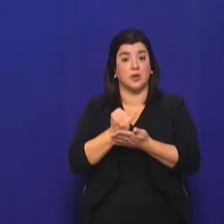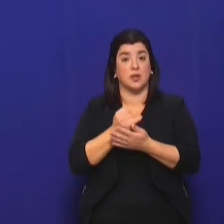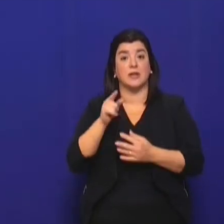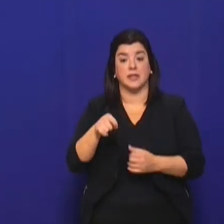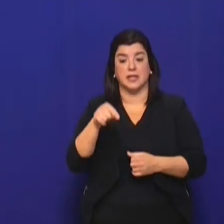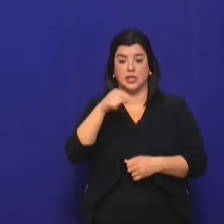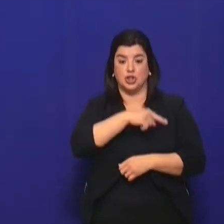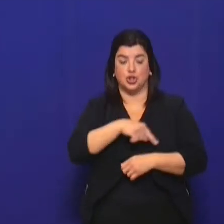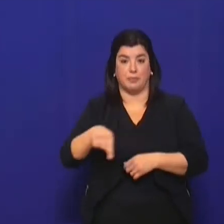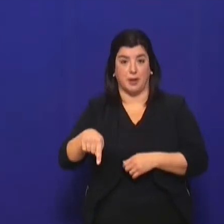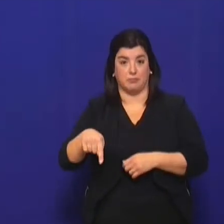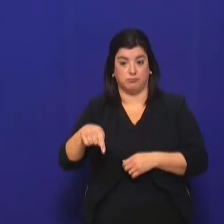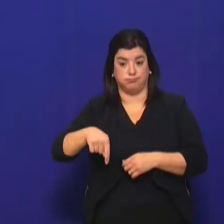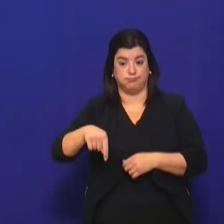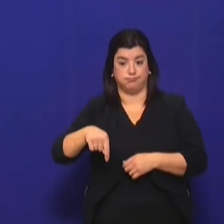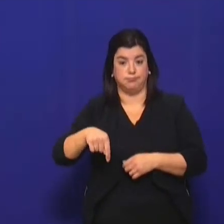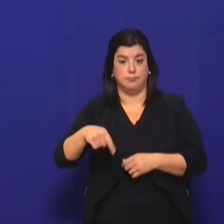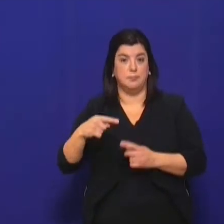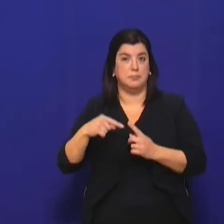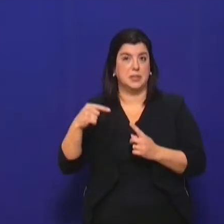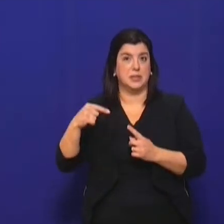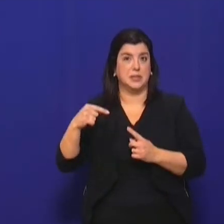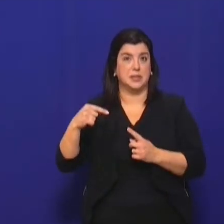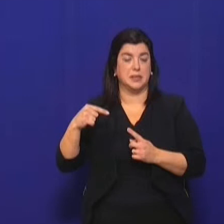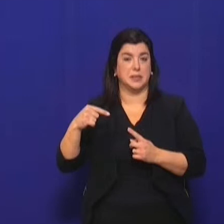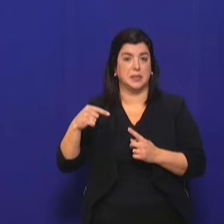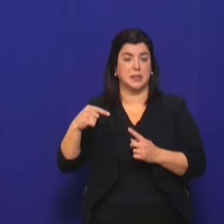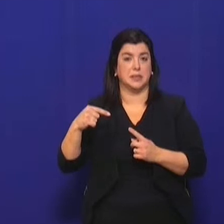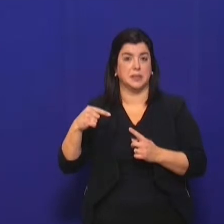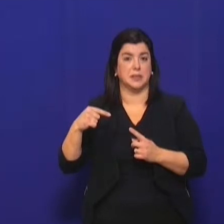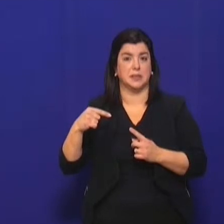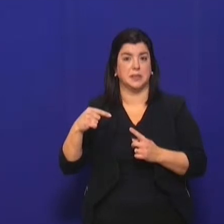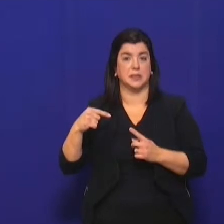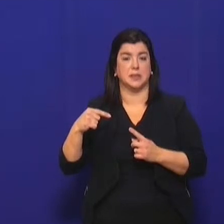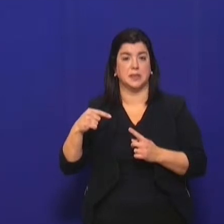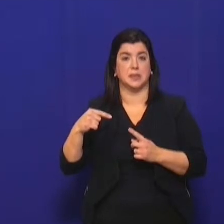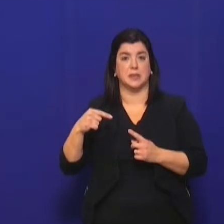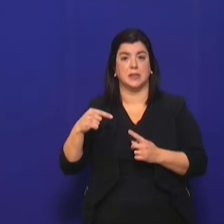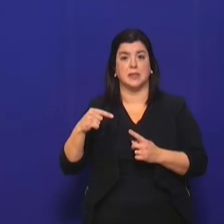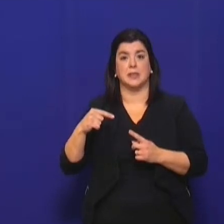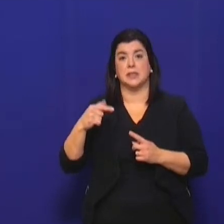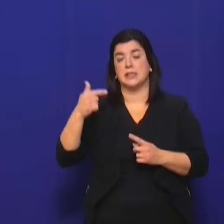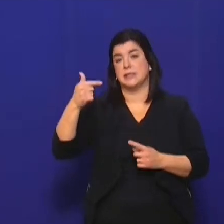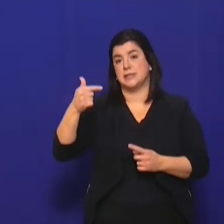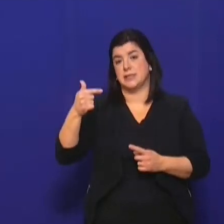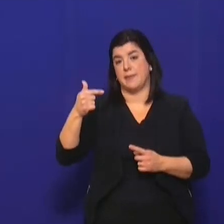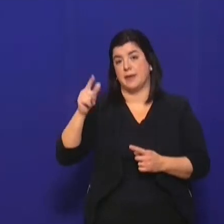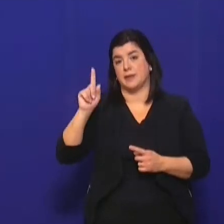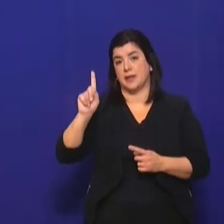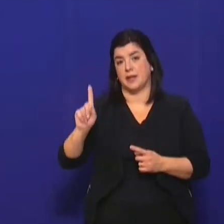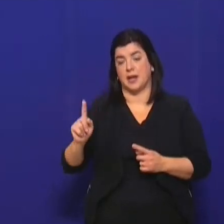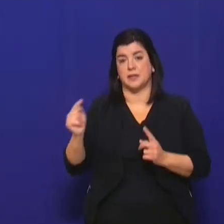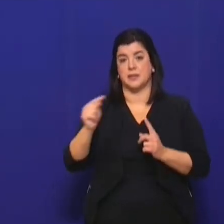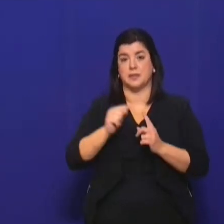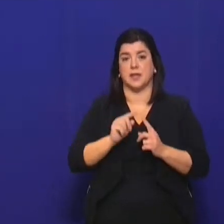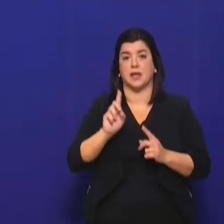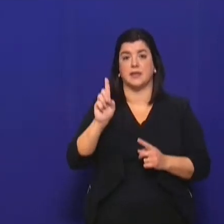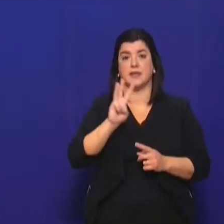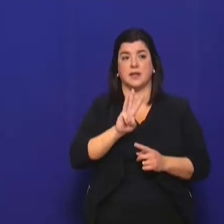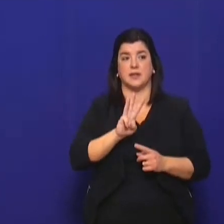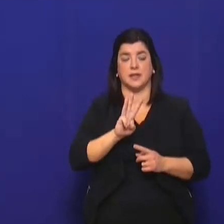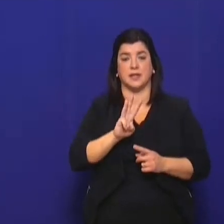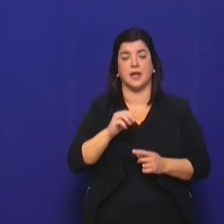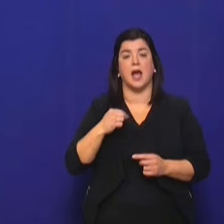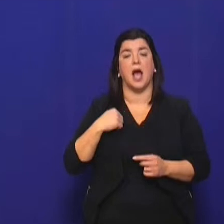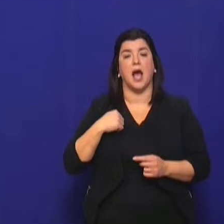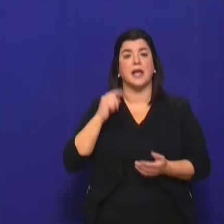l-aħħar ġimgħa mis-7 ta' propju Jannar sa 13 aħna għamilna 1622 tests li minn